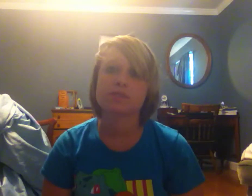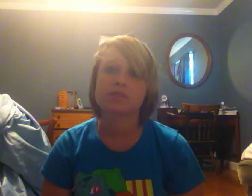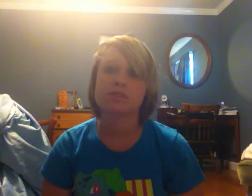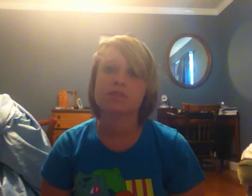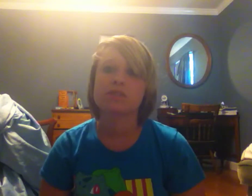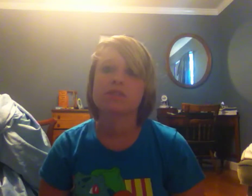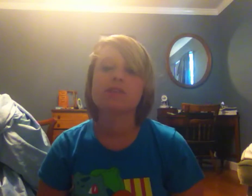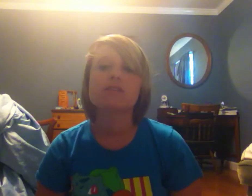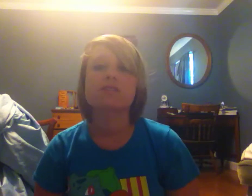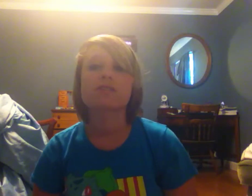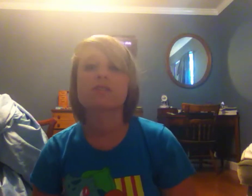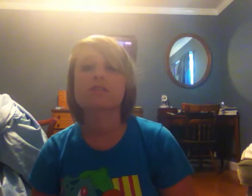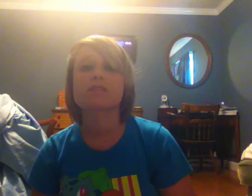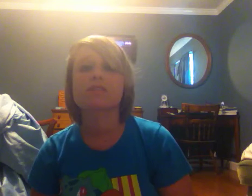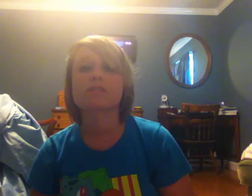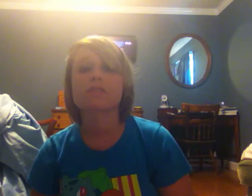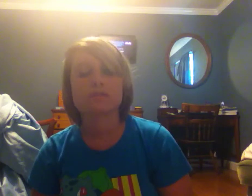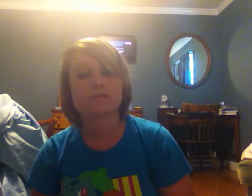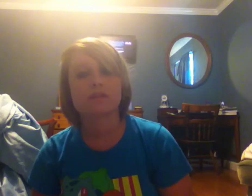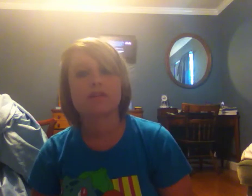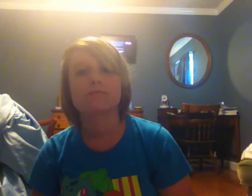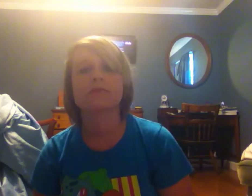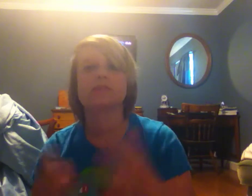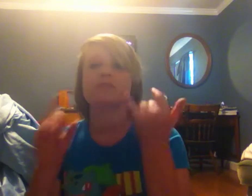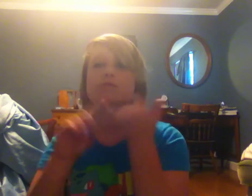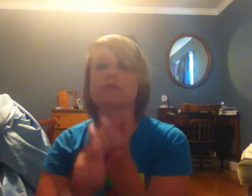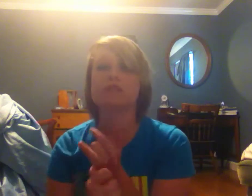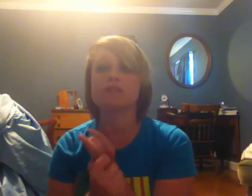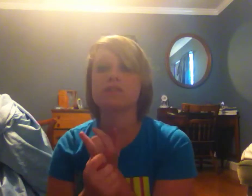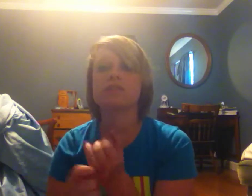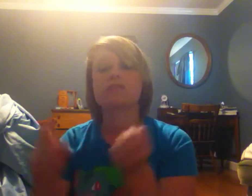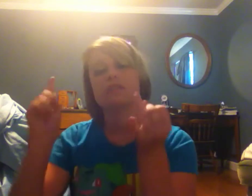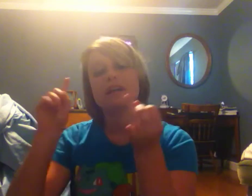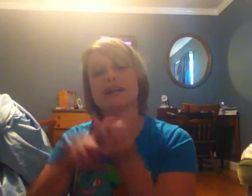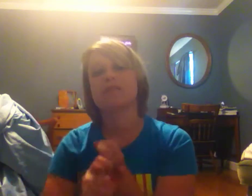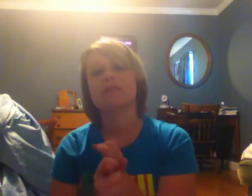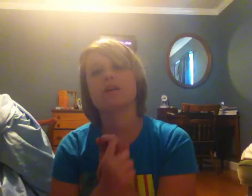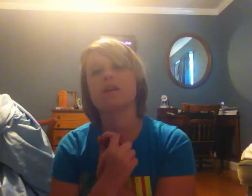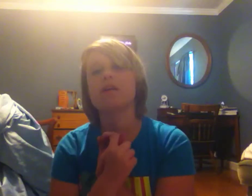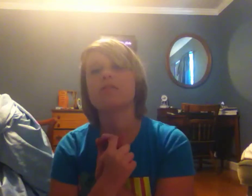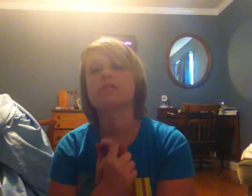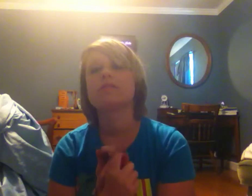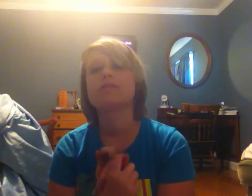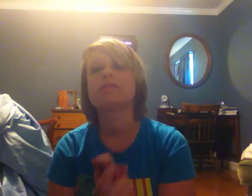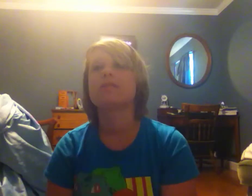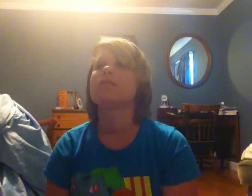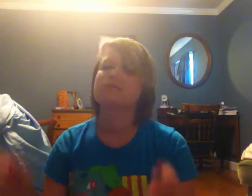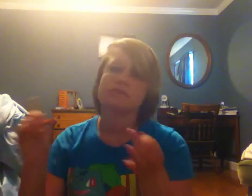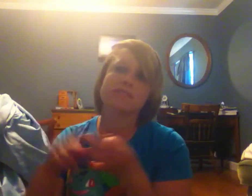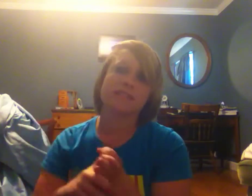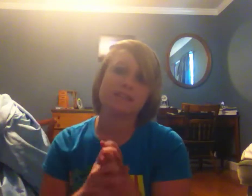pressure comes along with drugs, alcohol, sex,